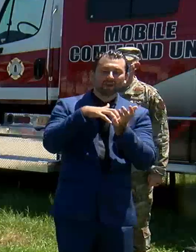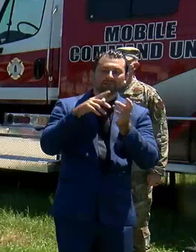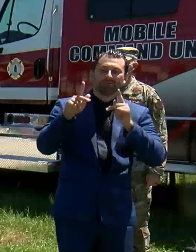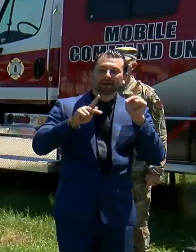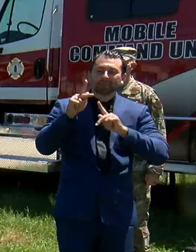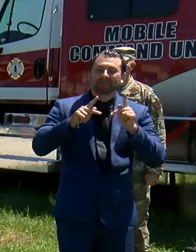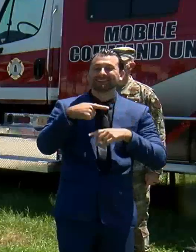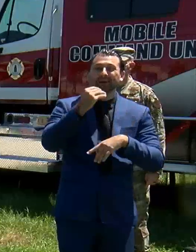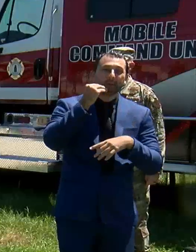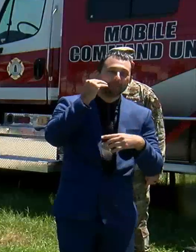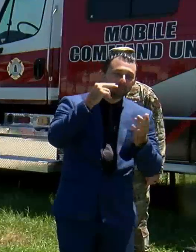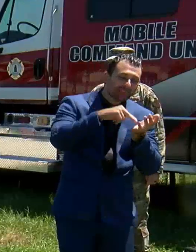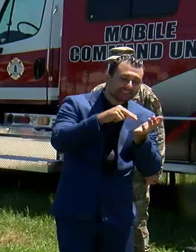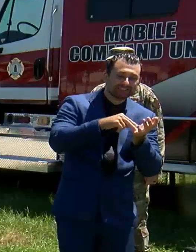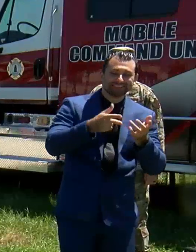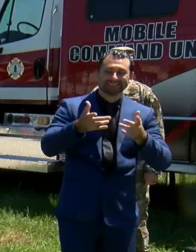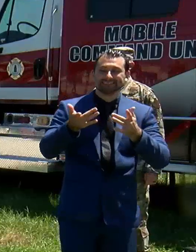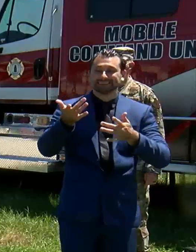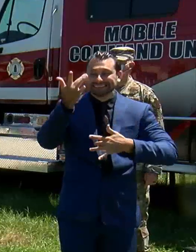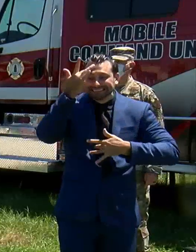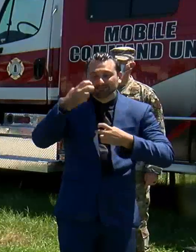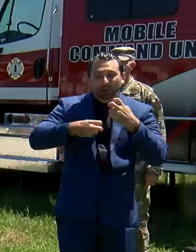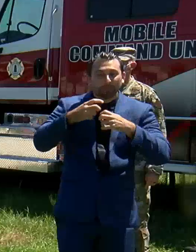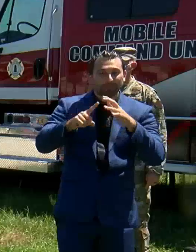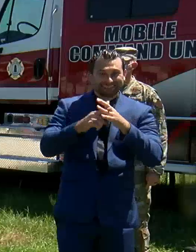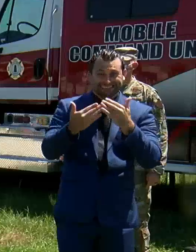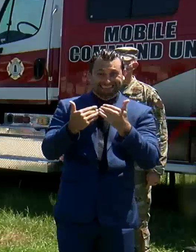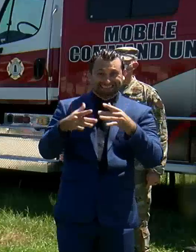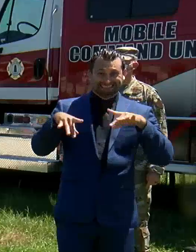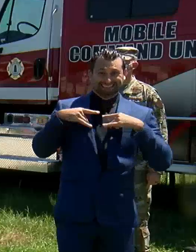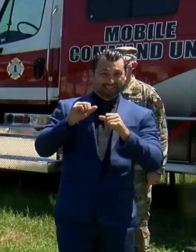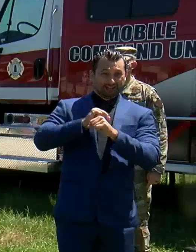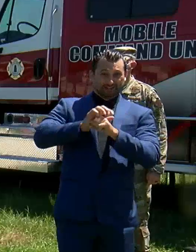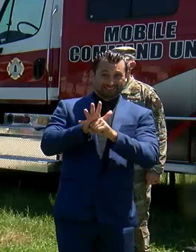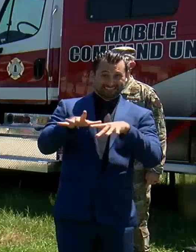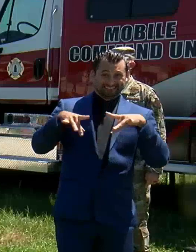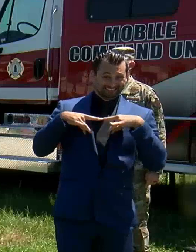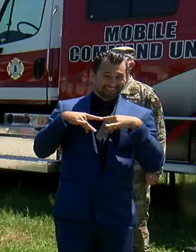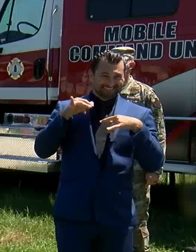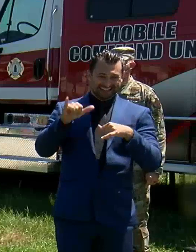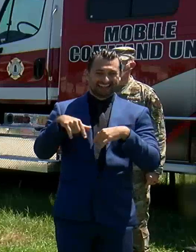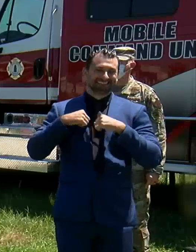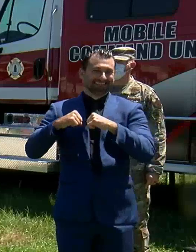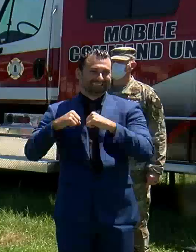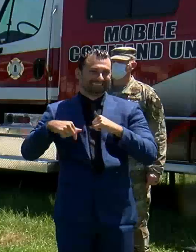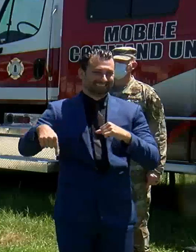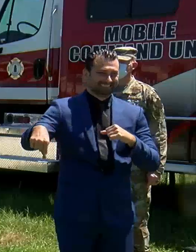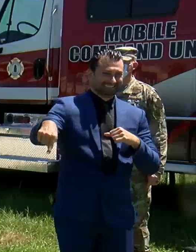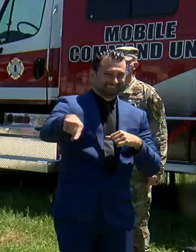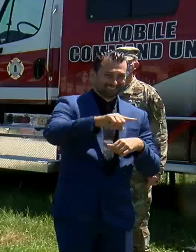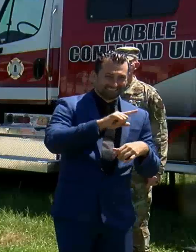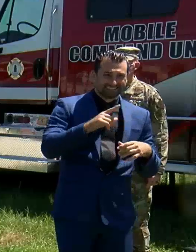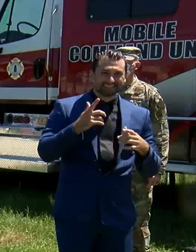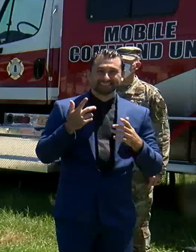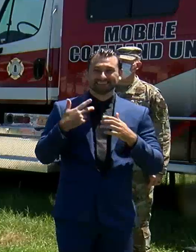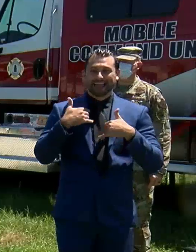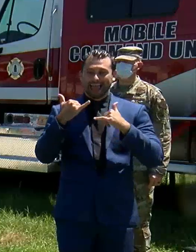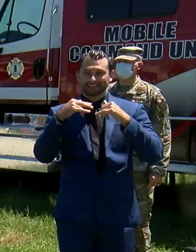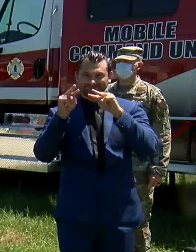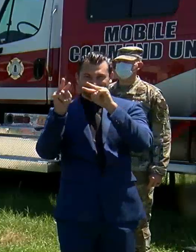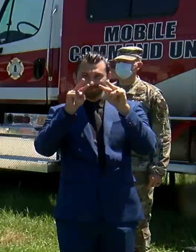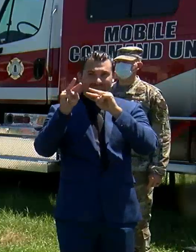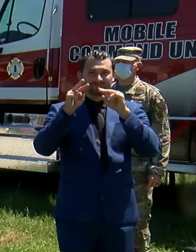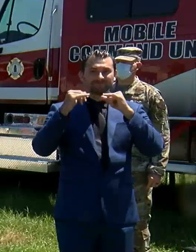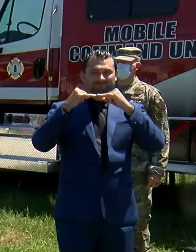and not having the disease be introduced from outside the state of Florida. So to that end, we put a